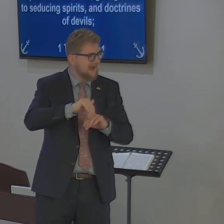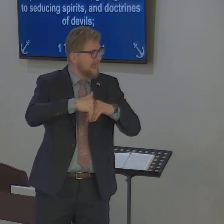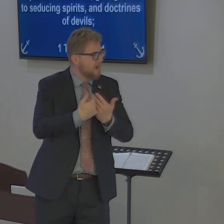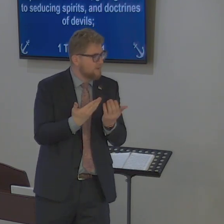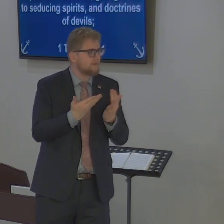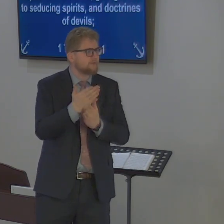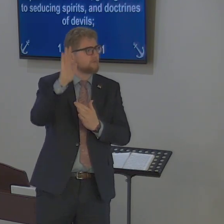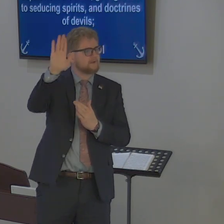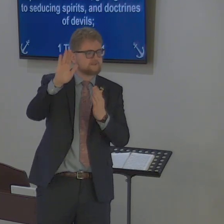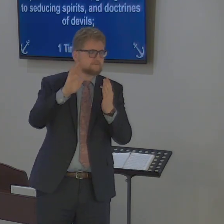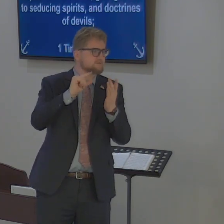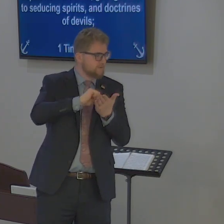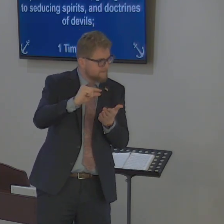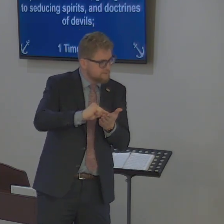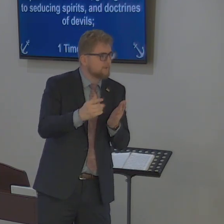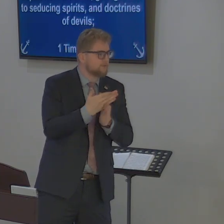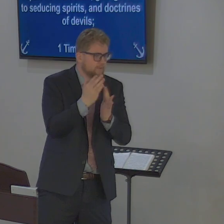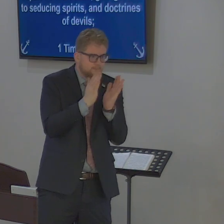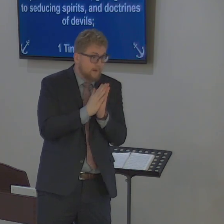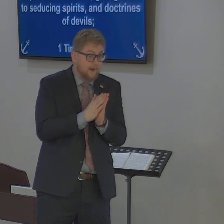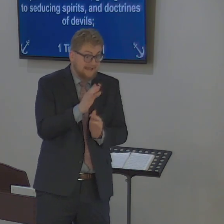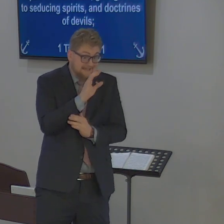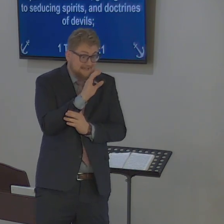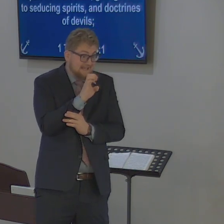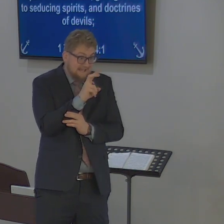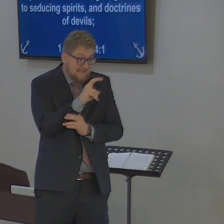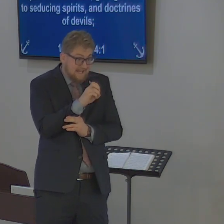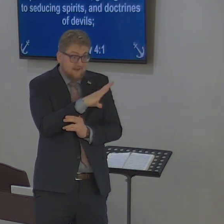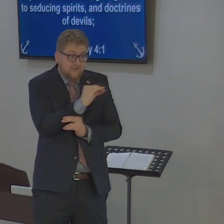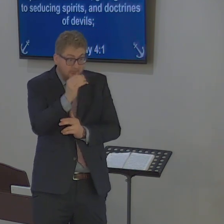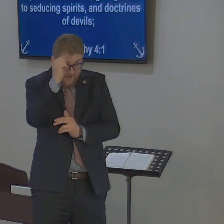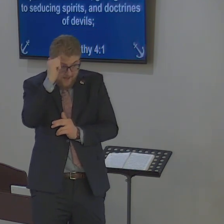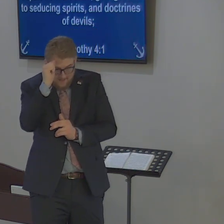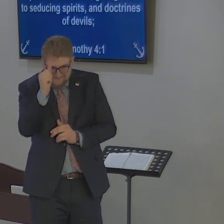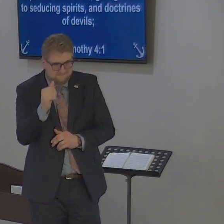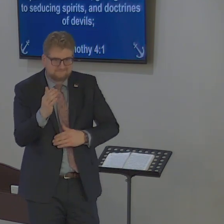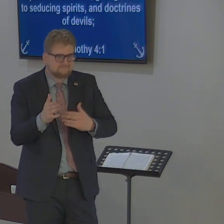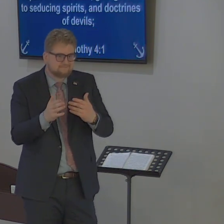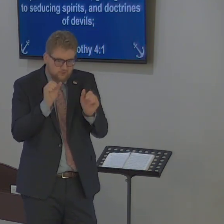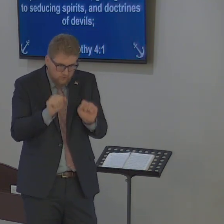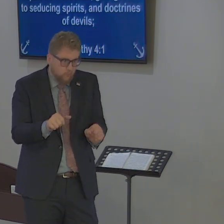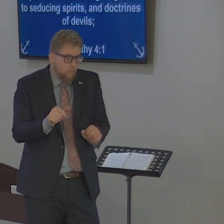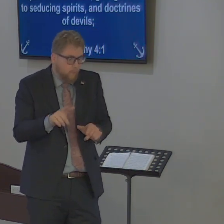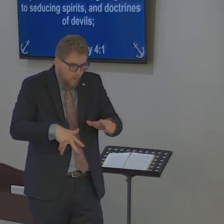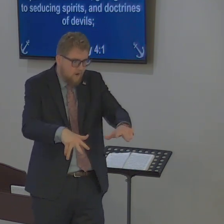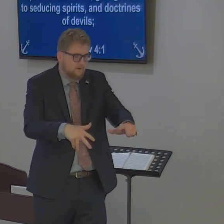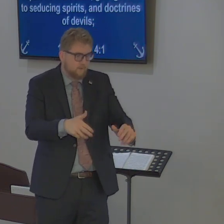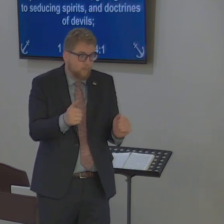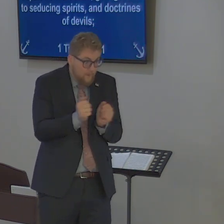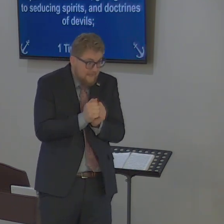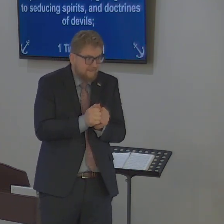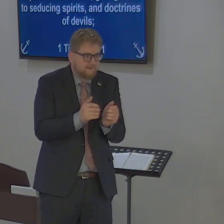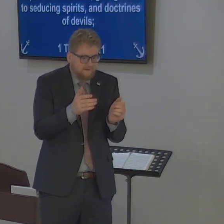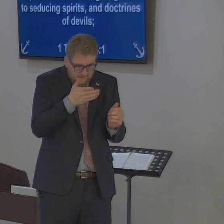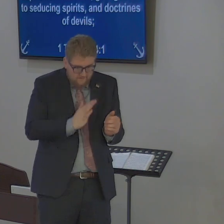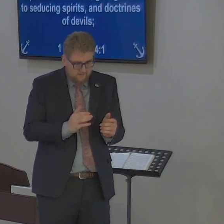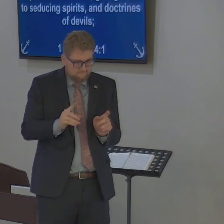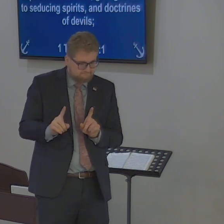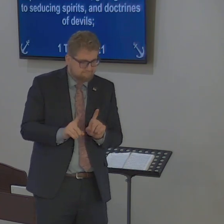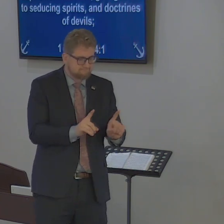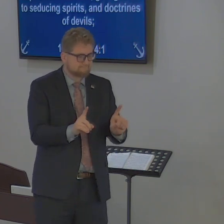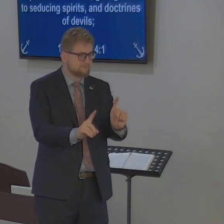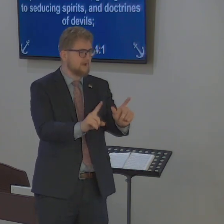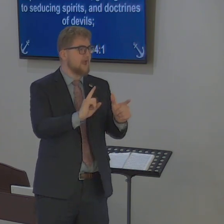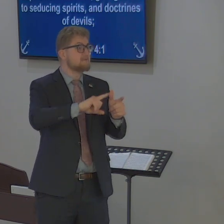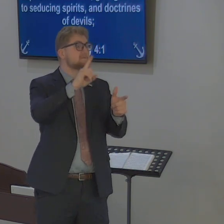the Garden of Eden. They'd have to do anything because God provided everything for them. And this old subtle serpent shows